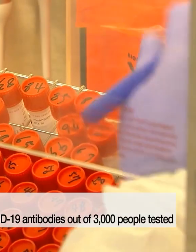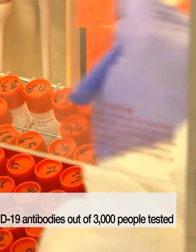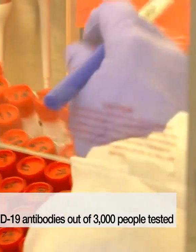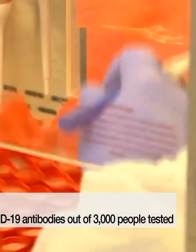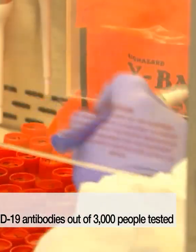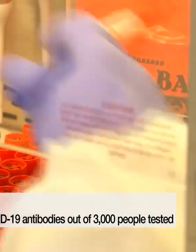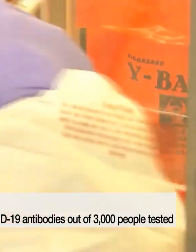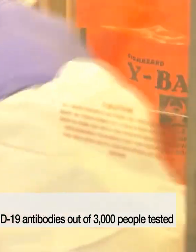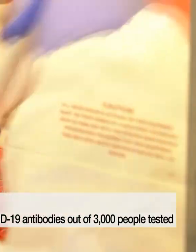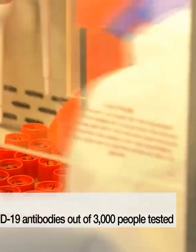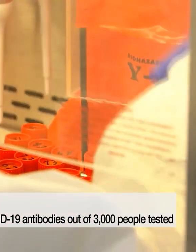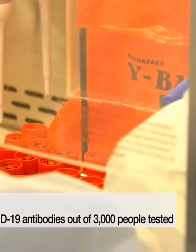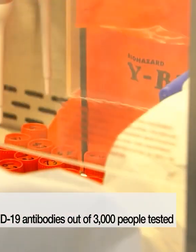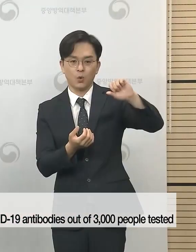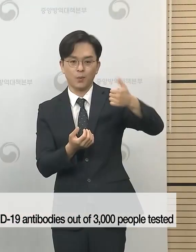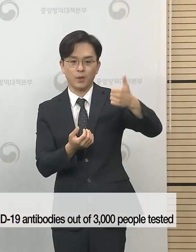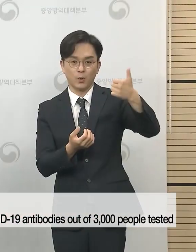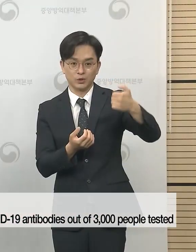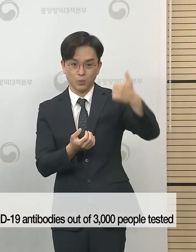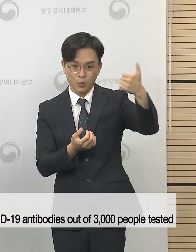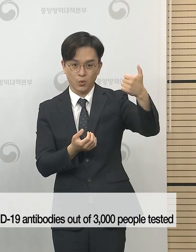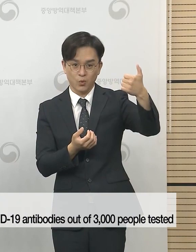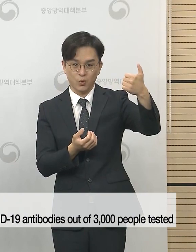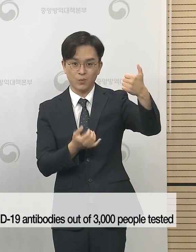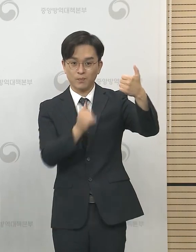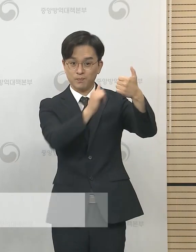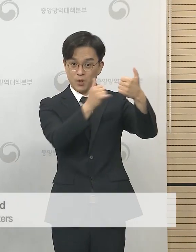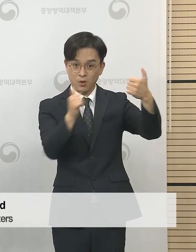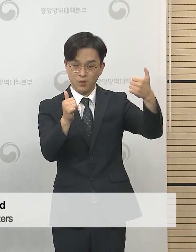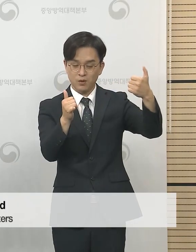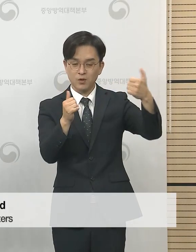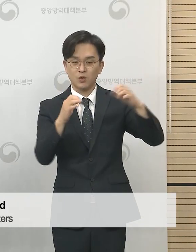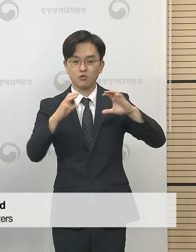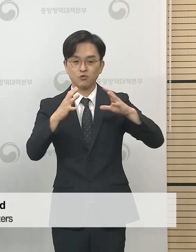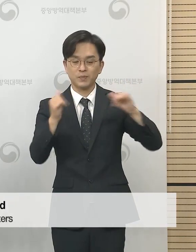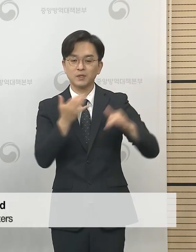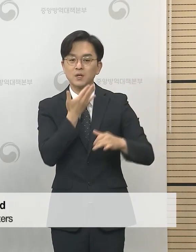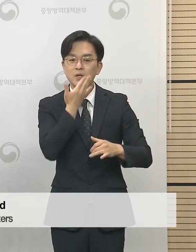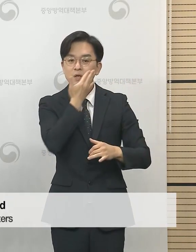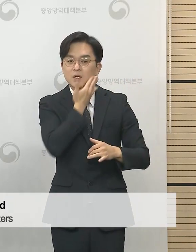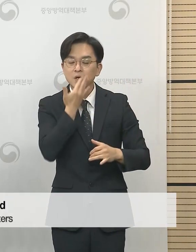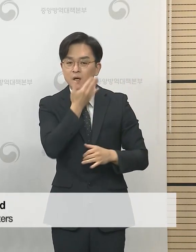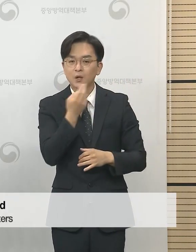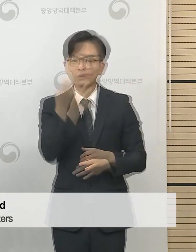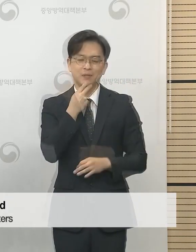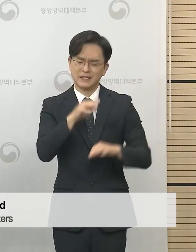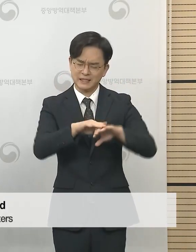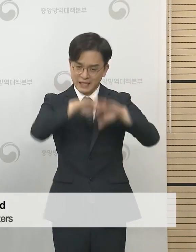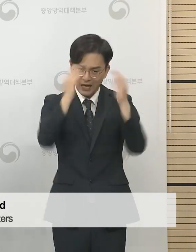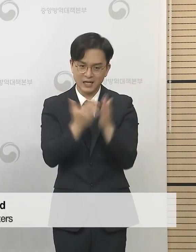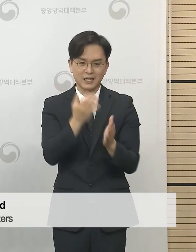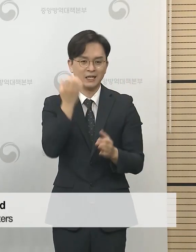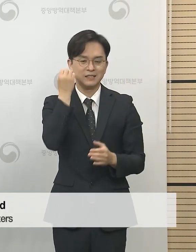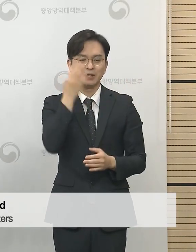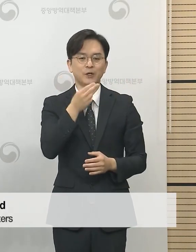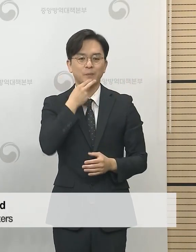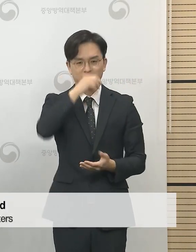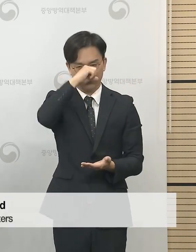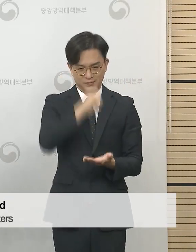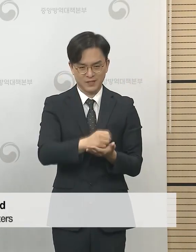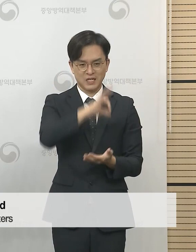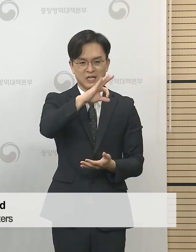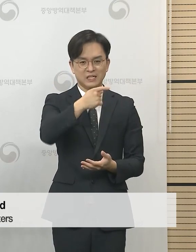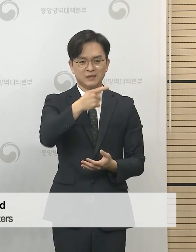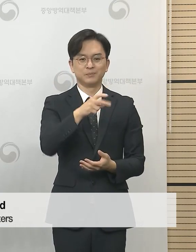tests from May to June. All samples tested negative, and out of another batch of samples of 1,500